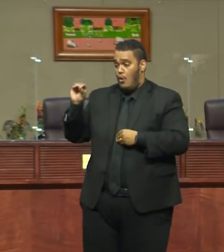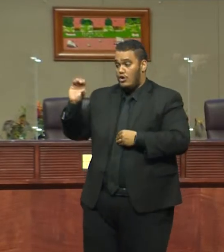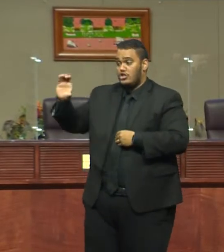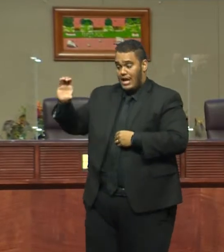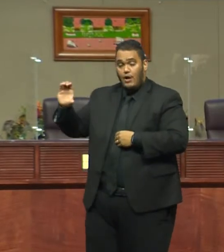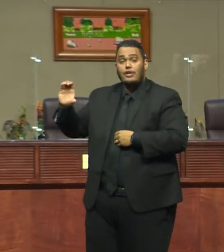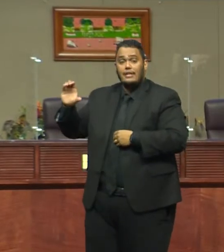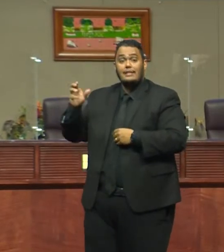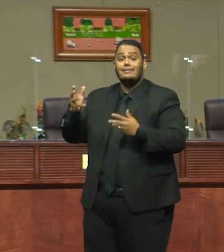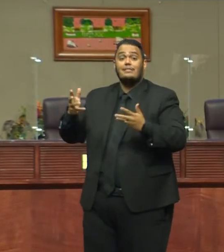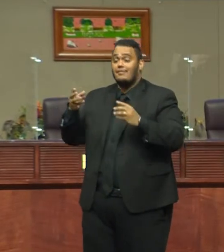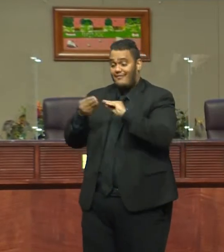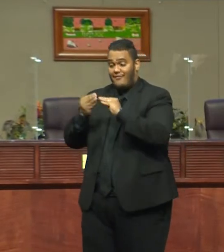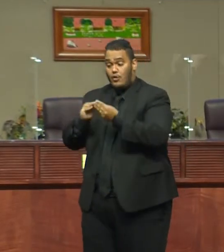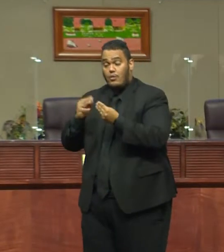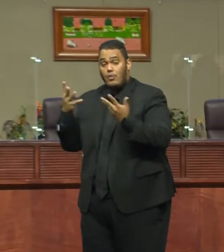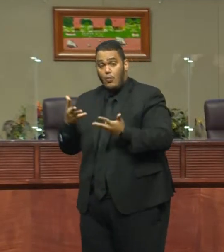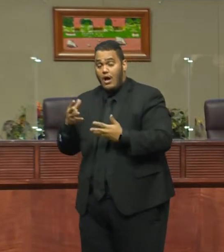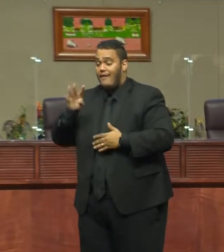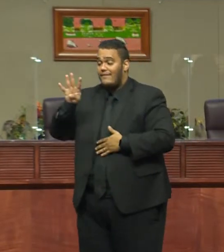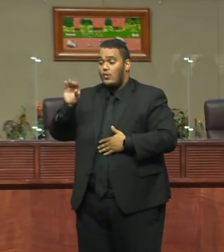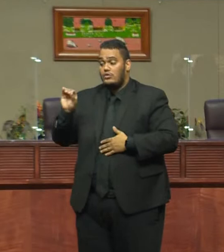full number is